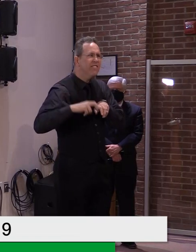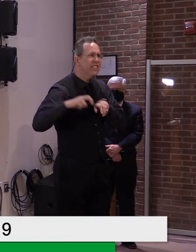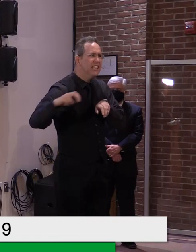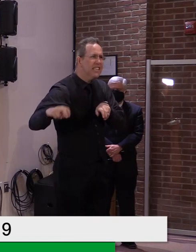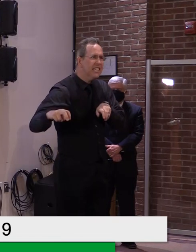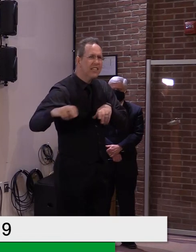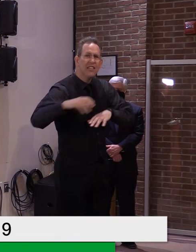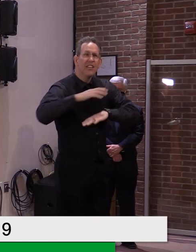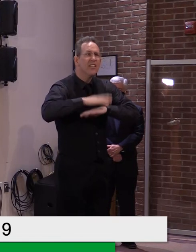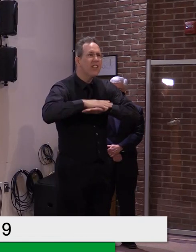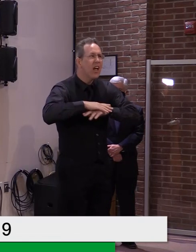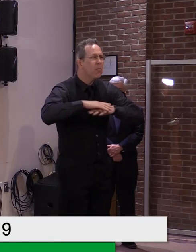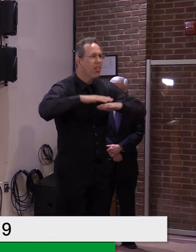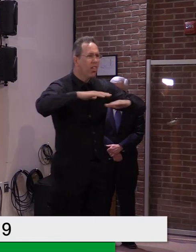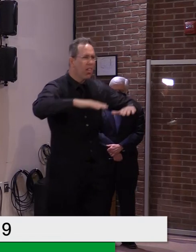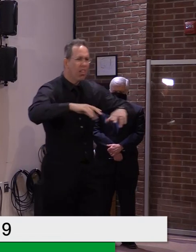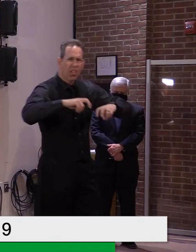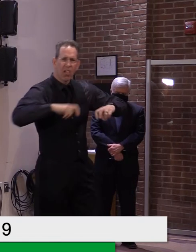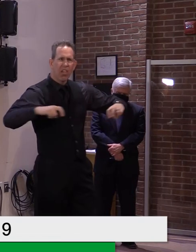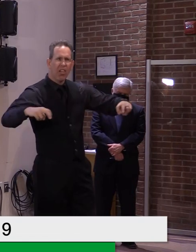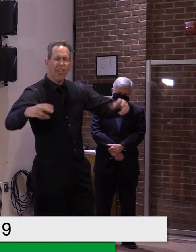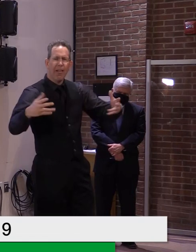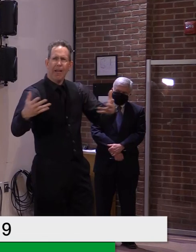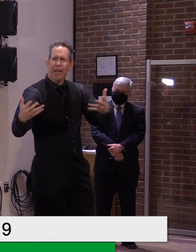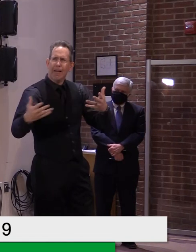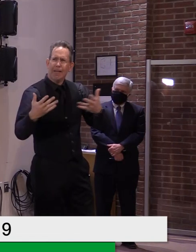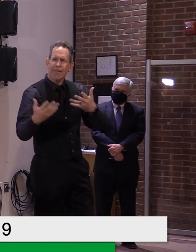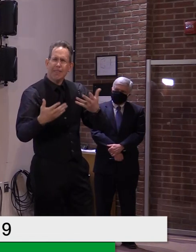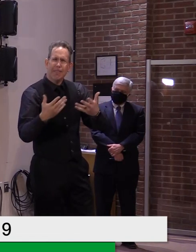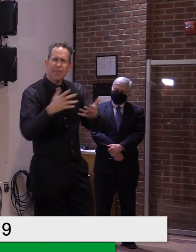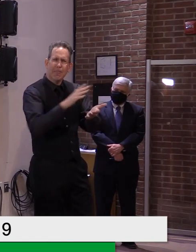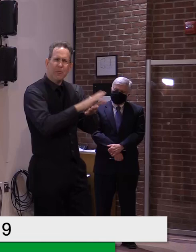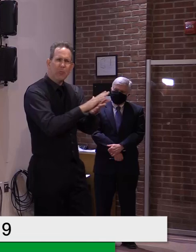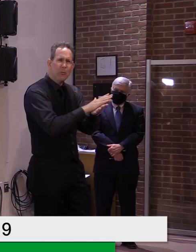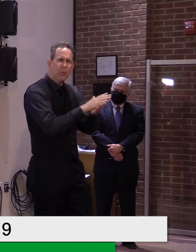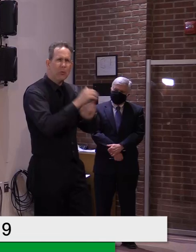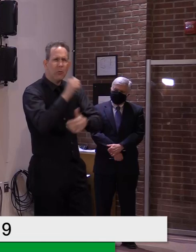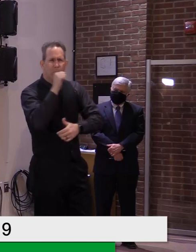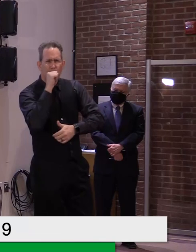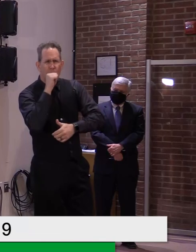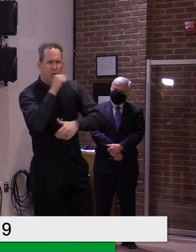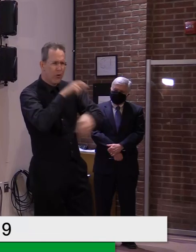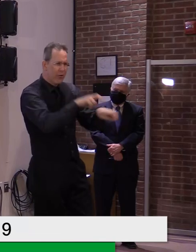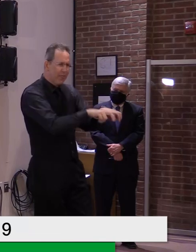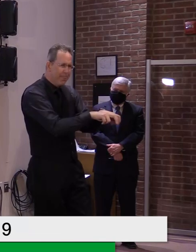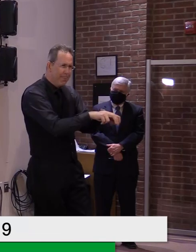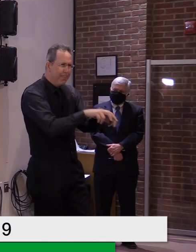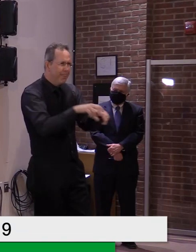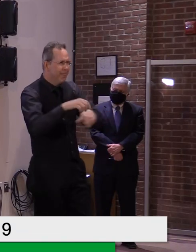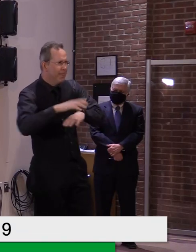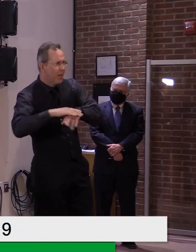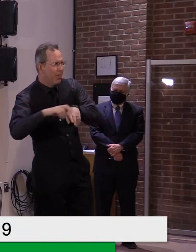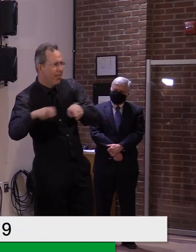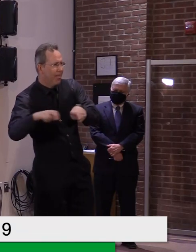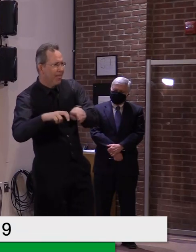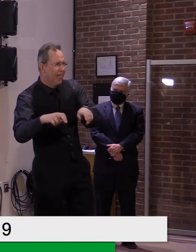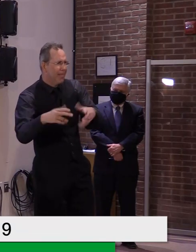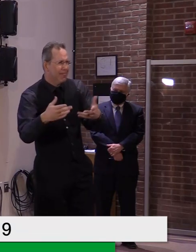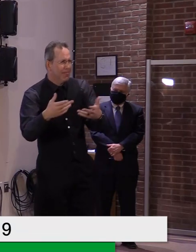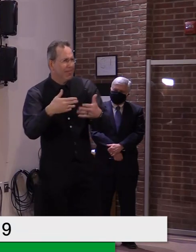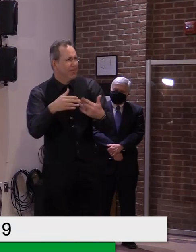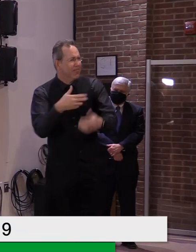does also include people who are already vaccinated. Yeah, I think the CDC just came out with